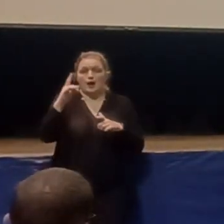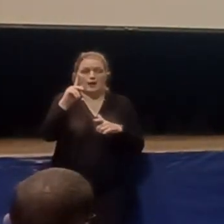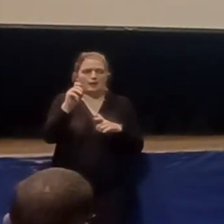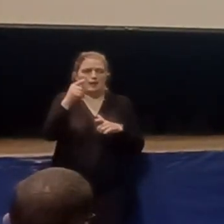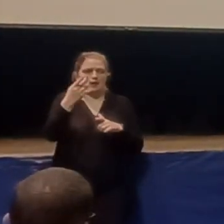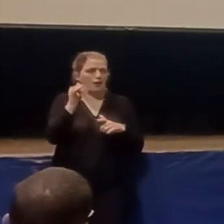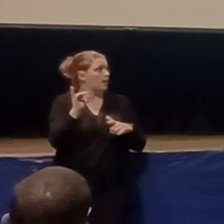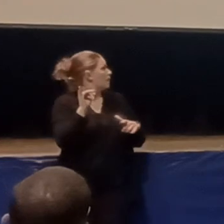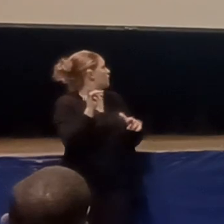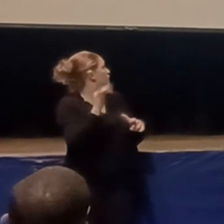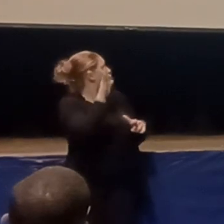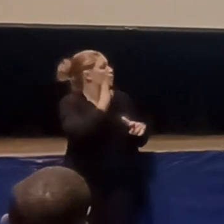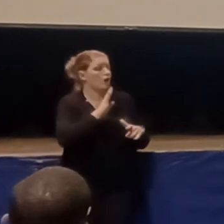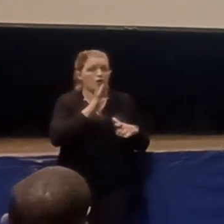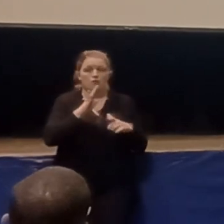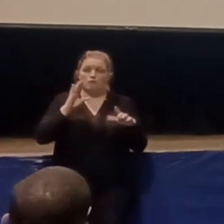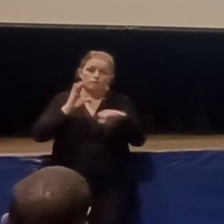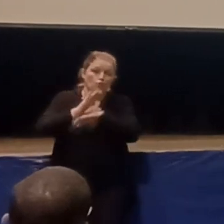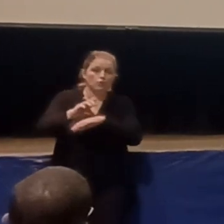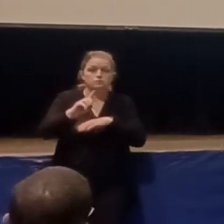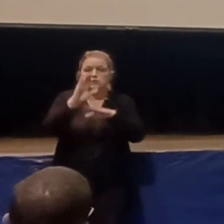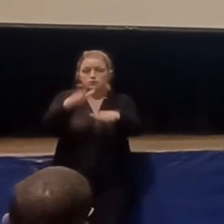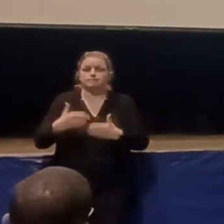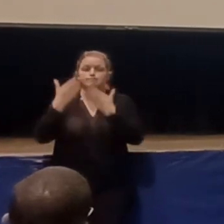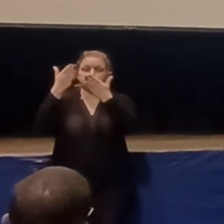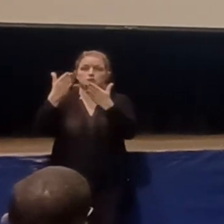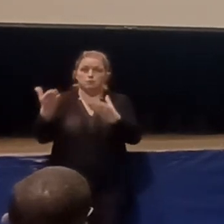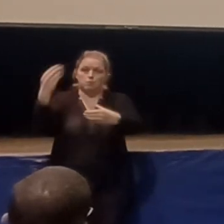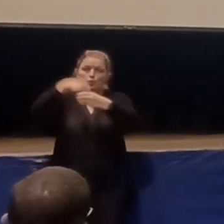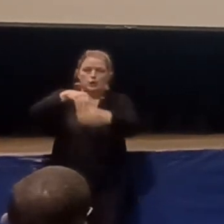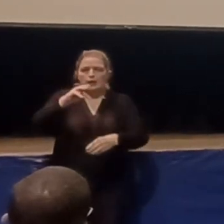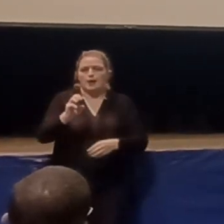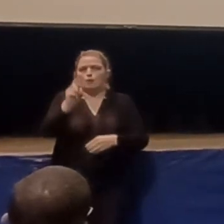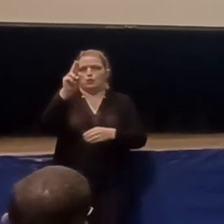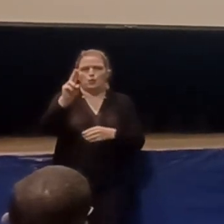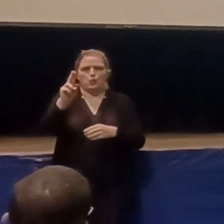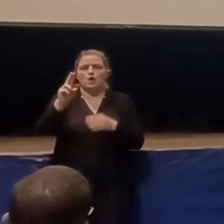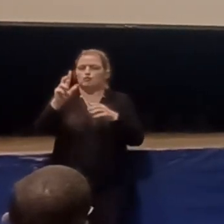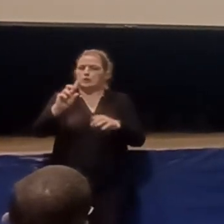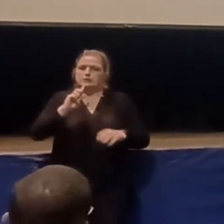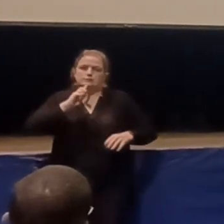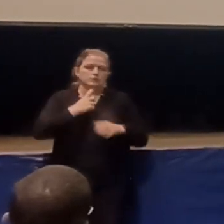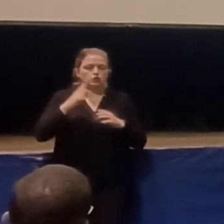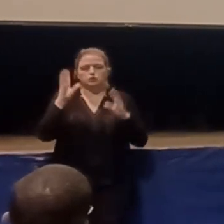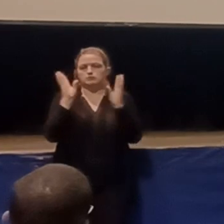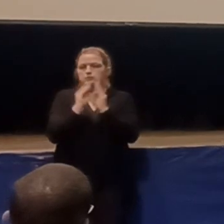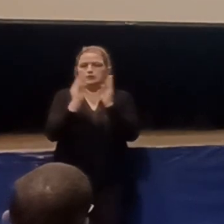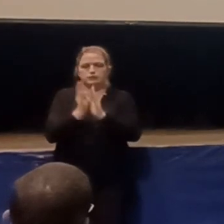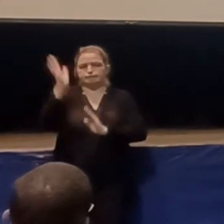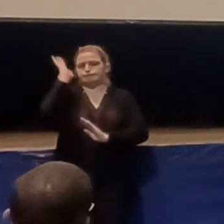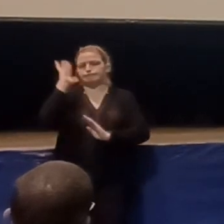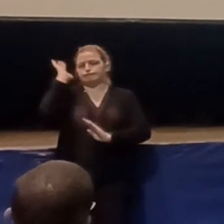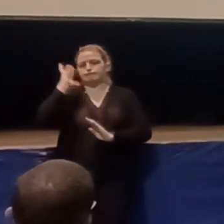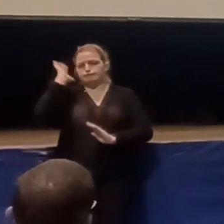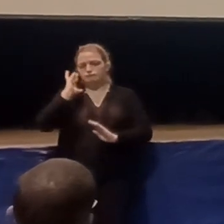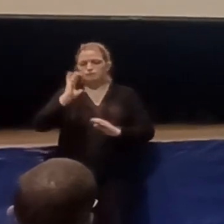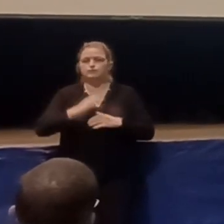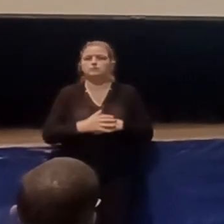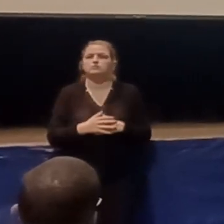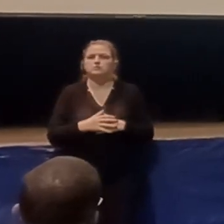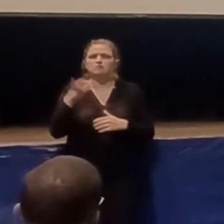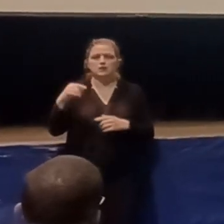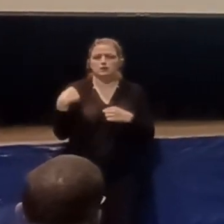put it on the table to get put into this MOU at a really intense meeting, and it's